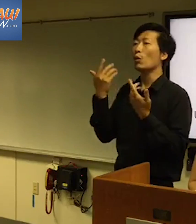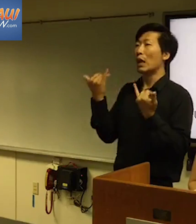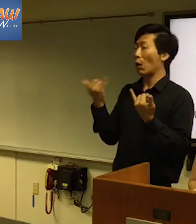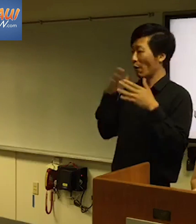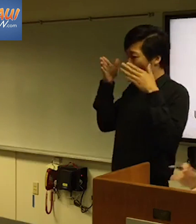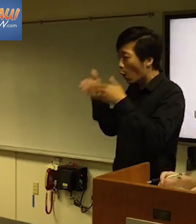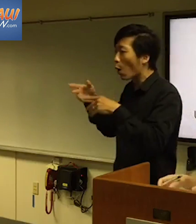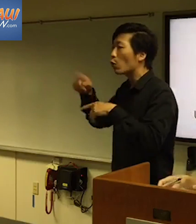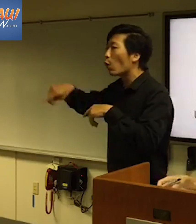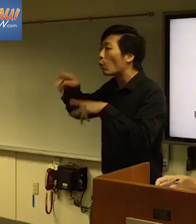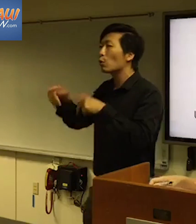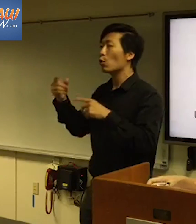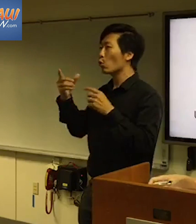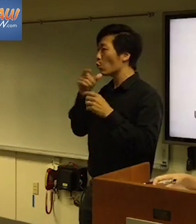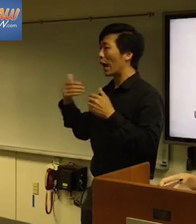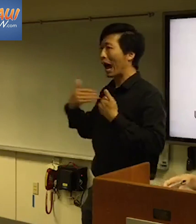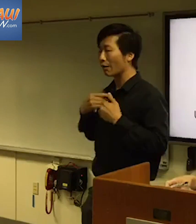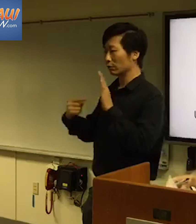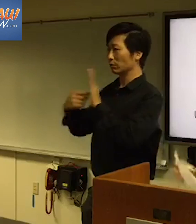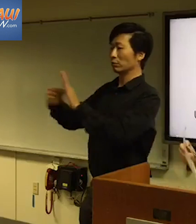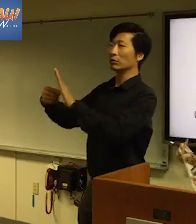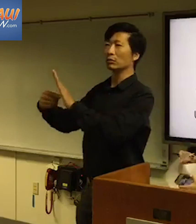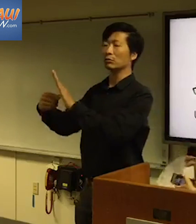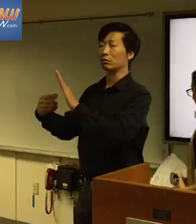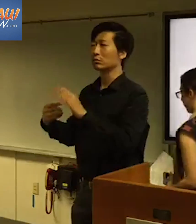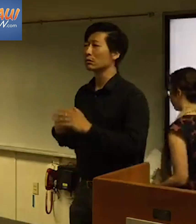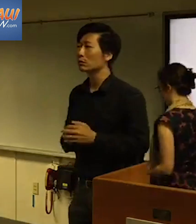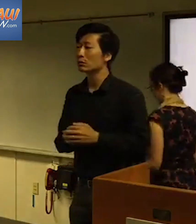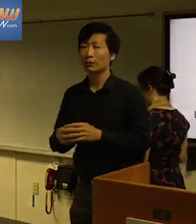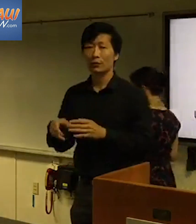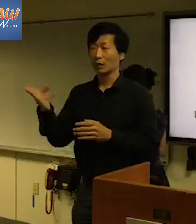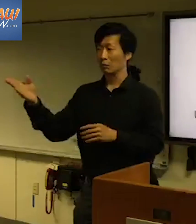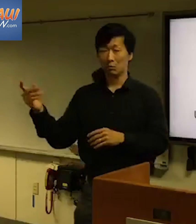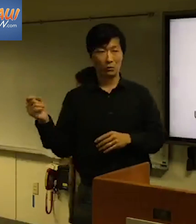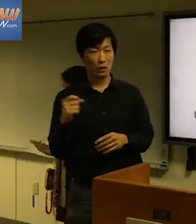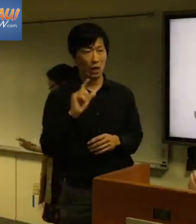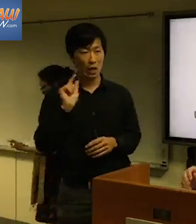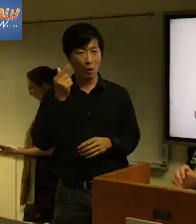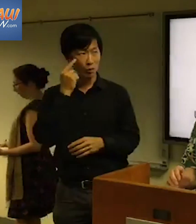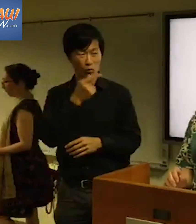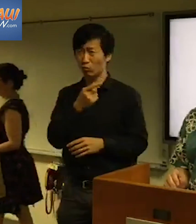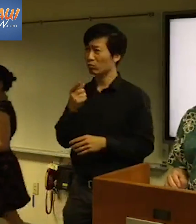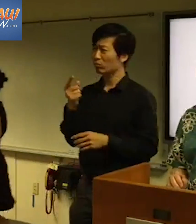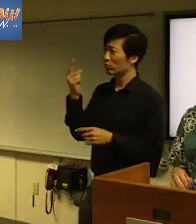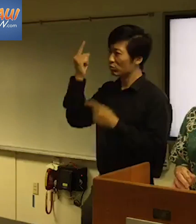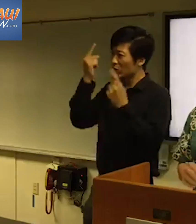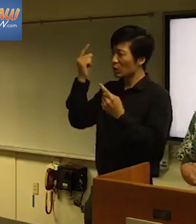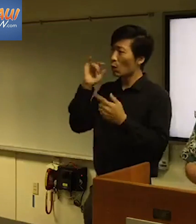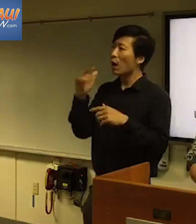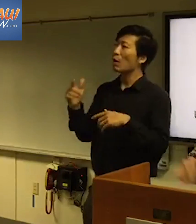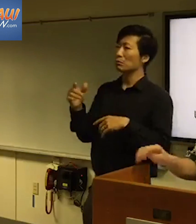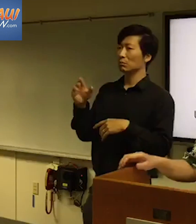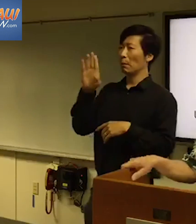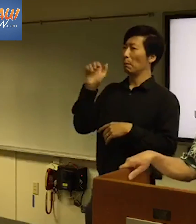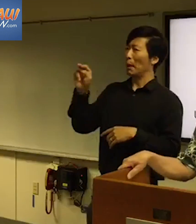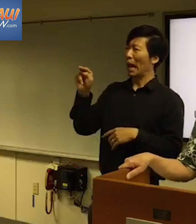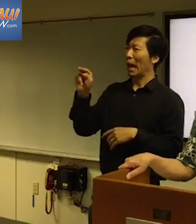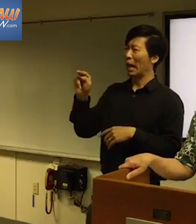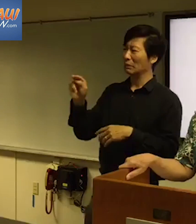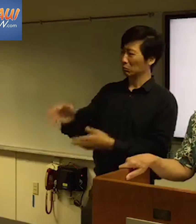would you say to that? And these are frontline workers who are, you know, who are using their best judgment. Yeah.